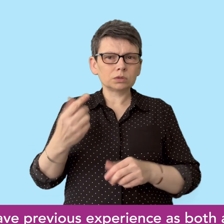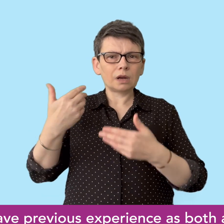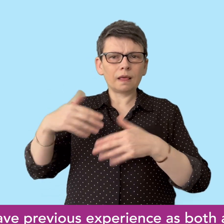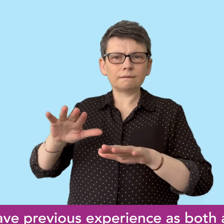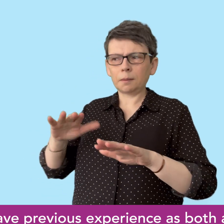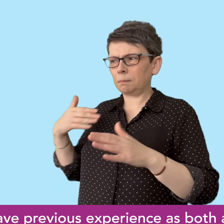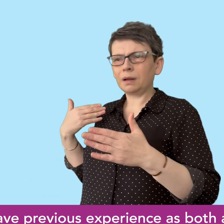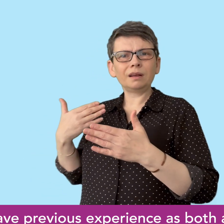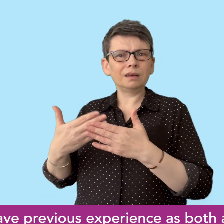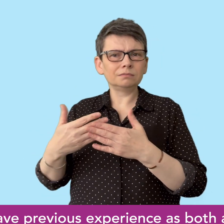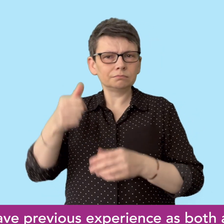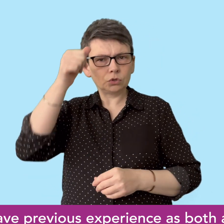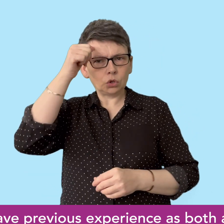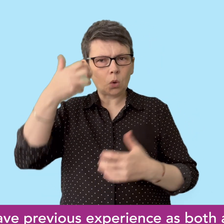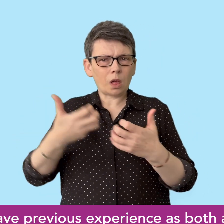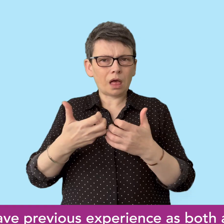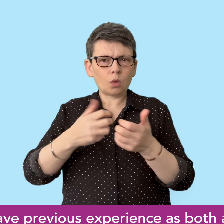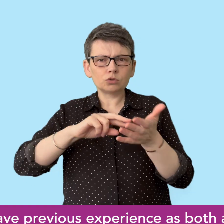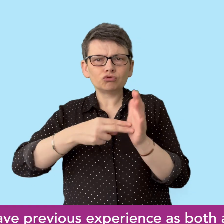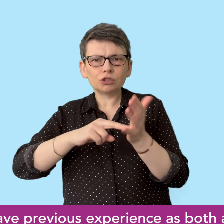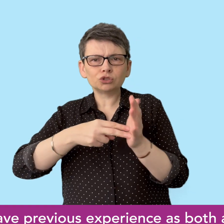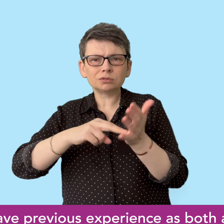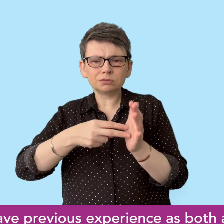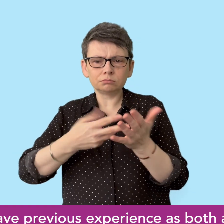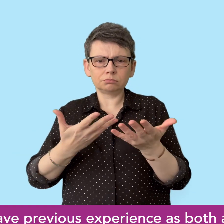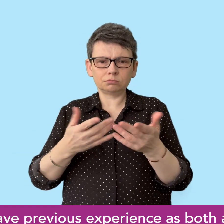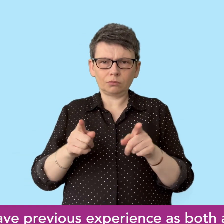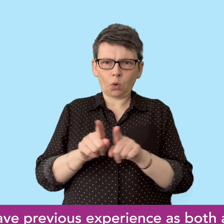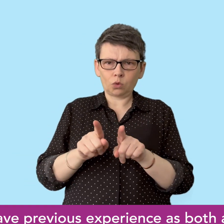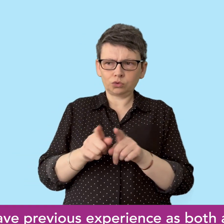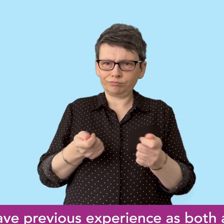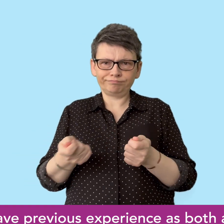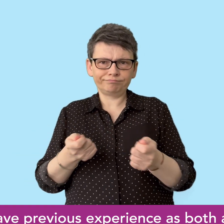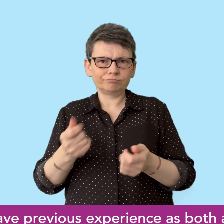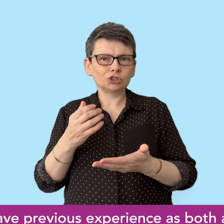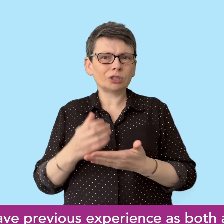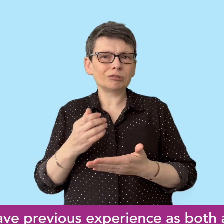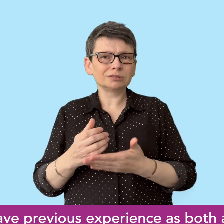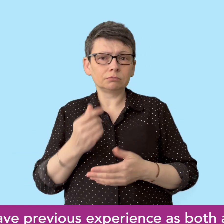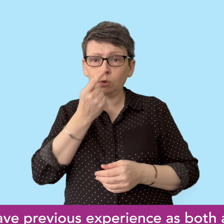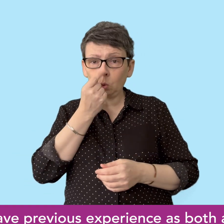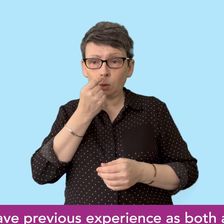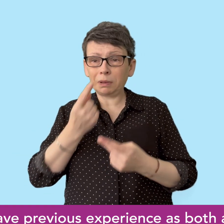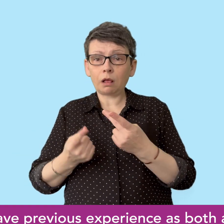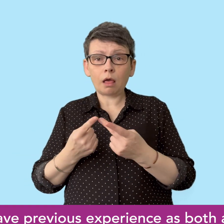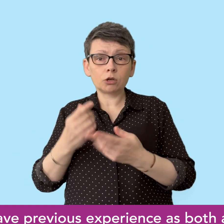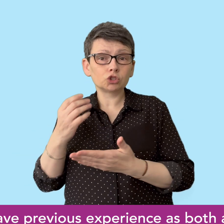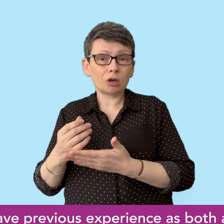You have previous experience as both a strategic and operational leader in a charity,